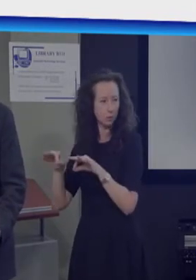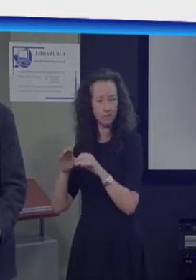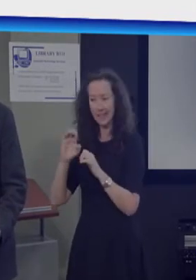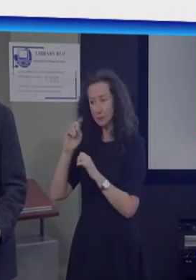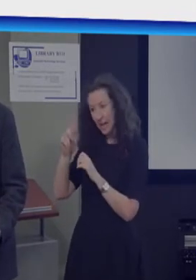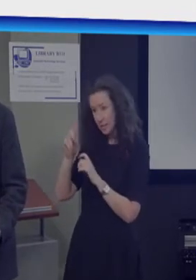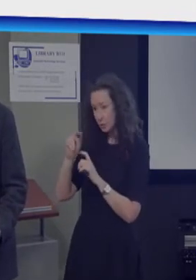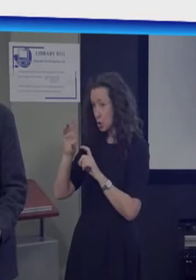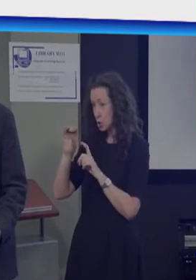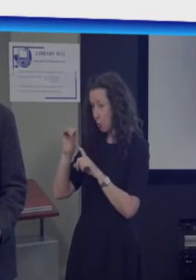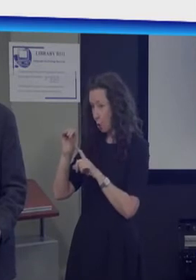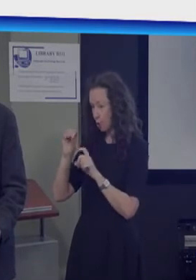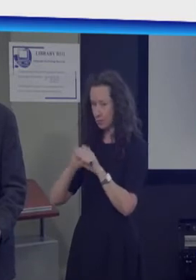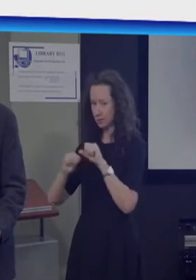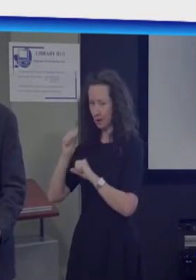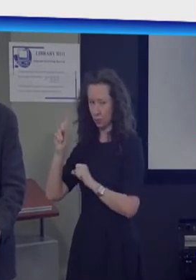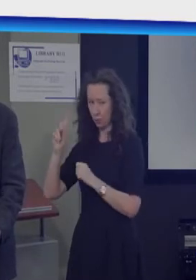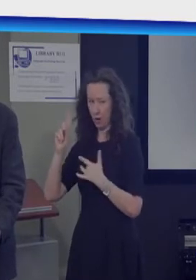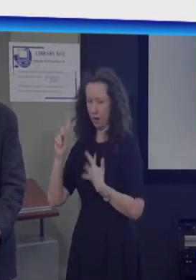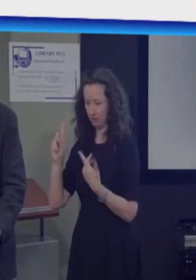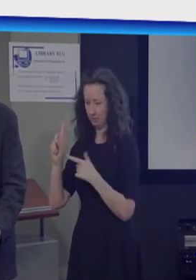neuroscience fits. So, to begin,